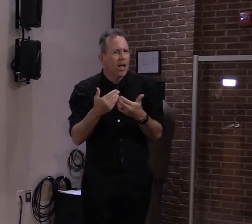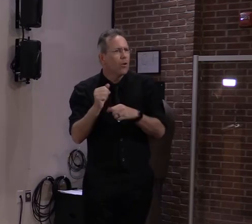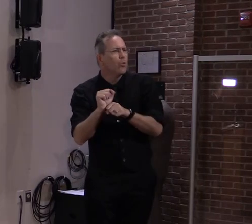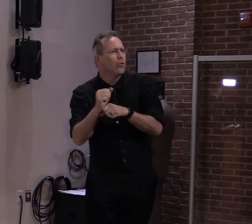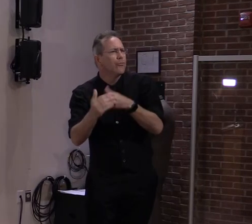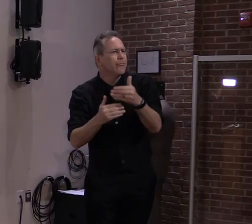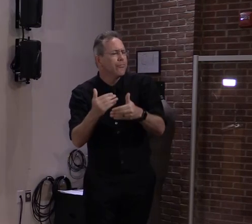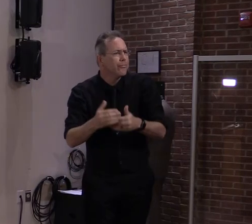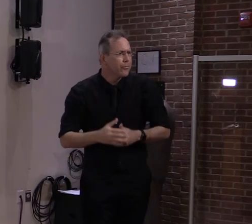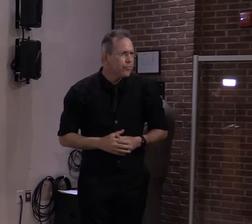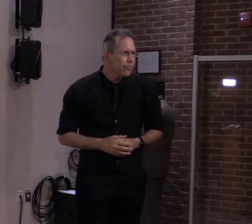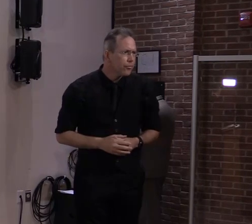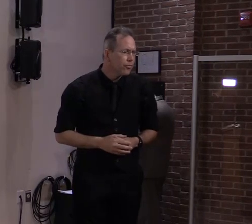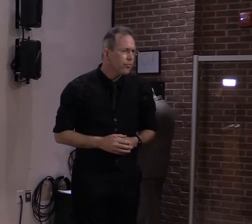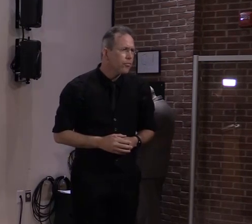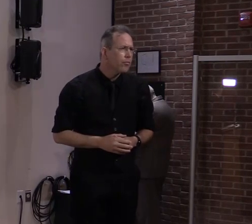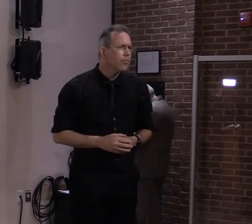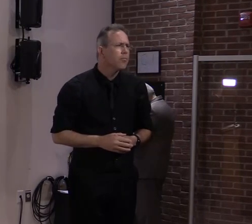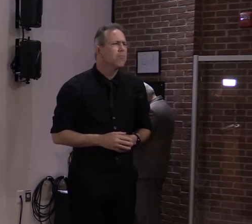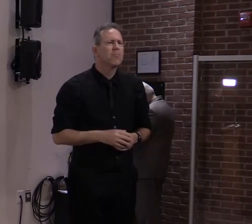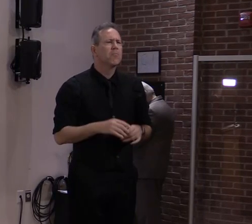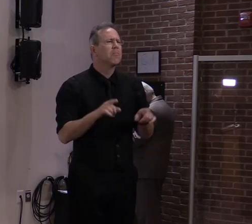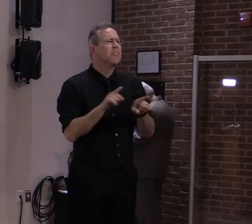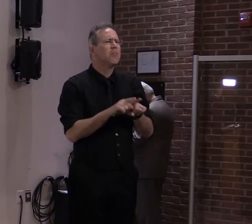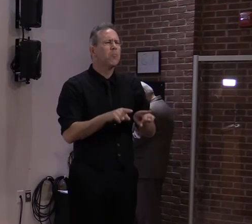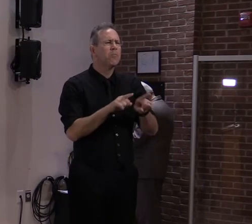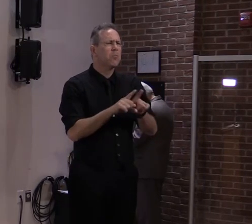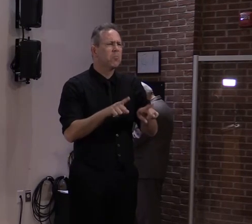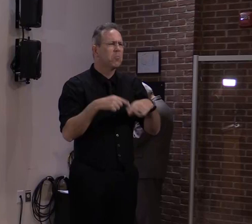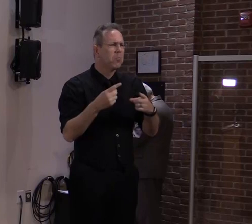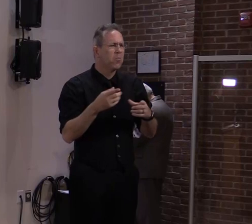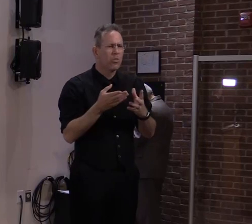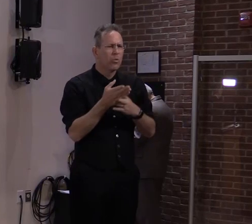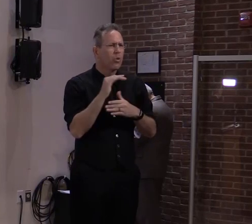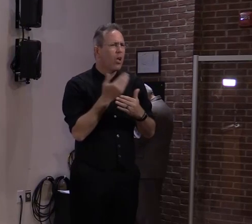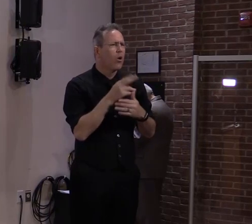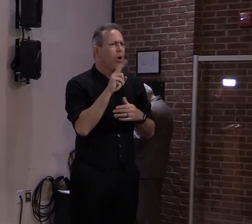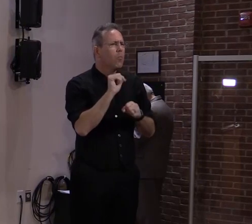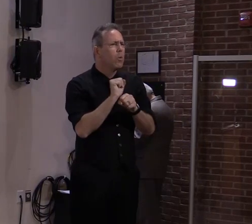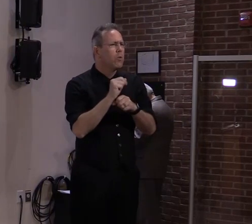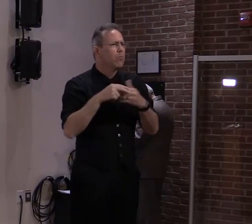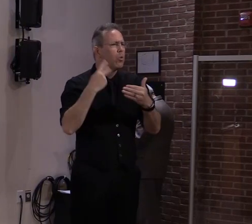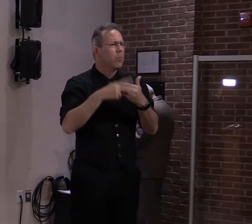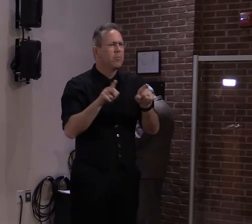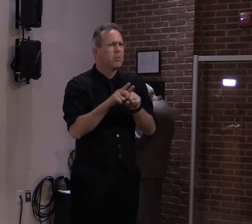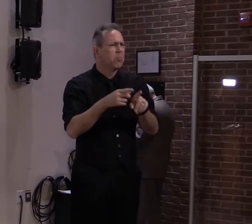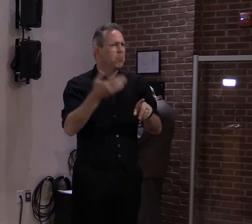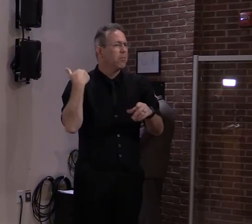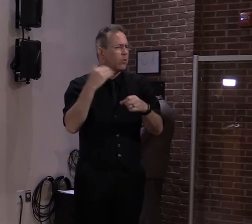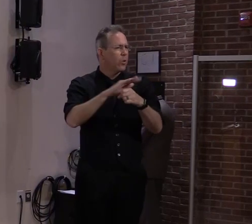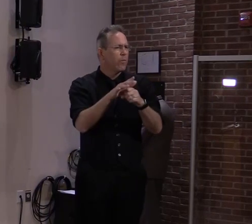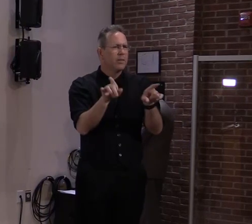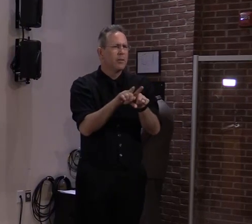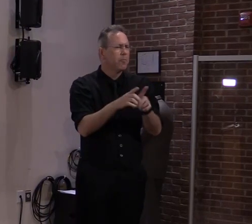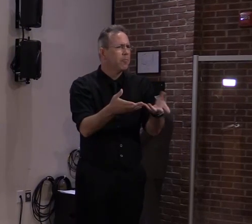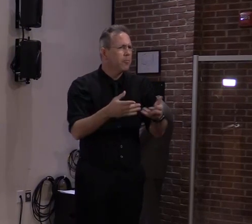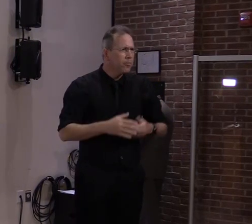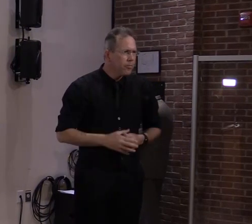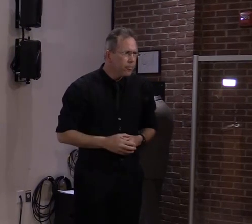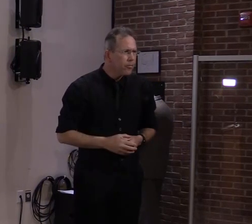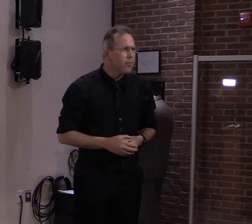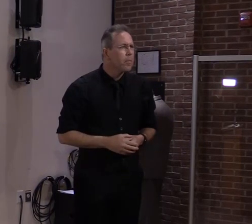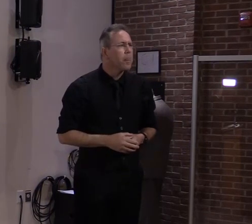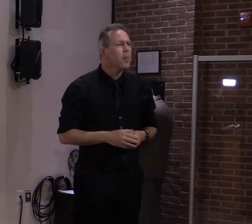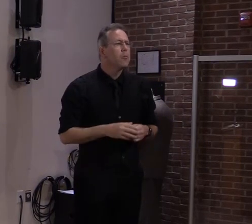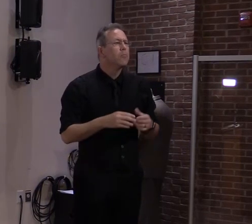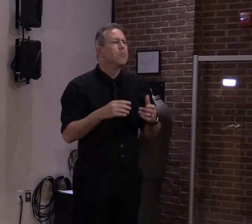how the program has been operated in the past. And again, they can be very open and honest with the employers